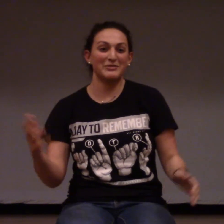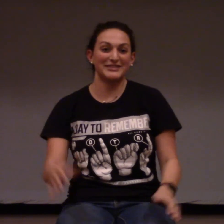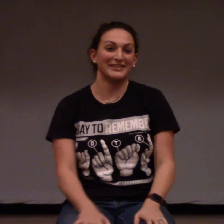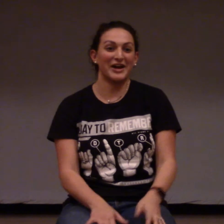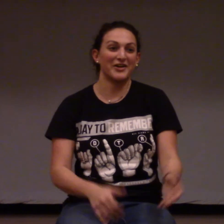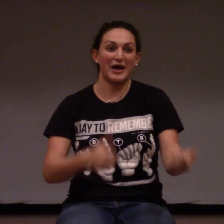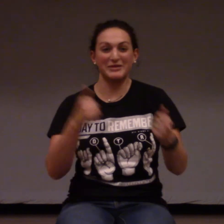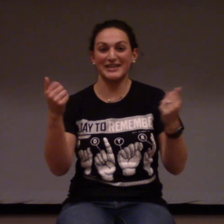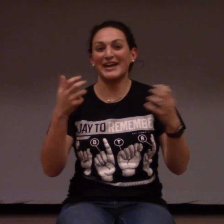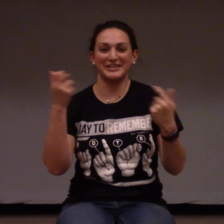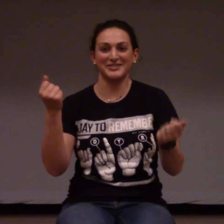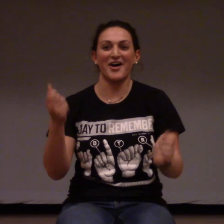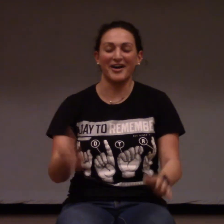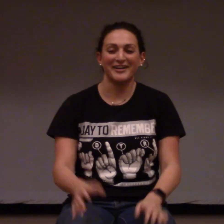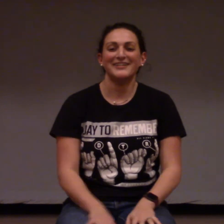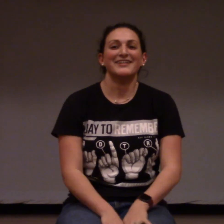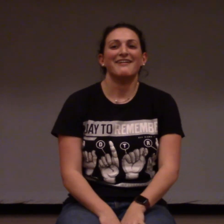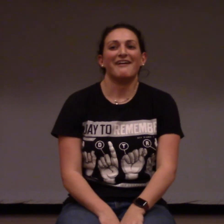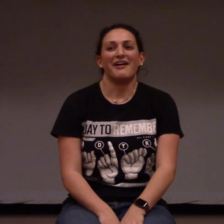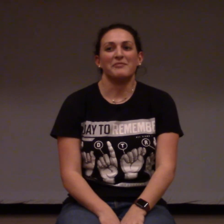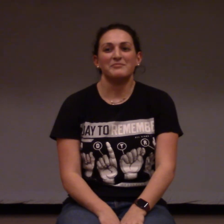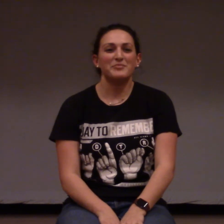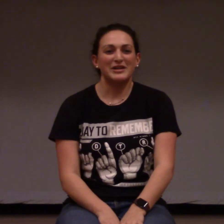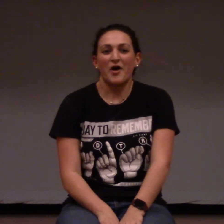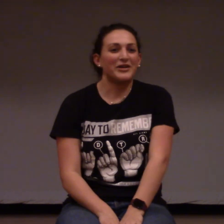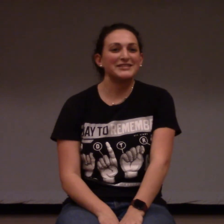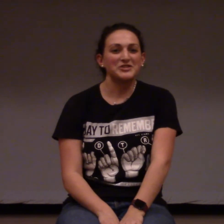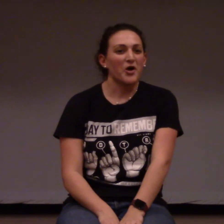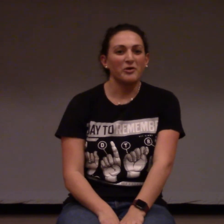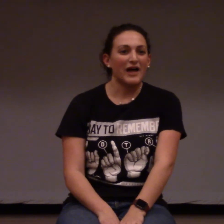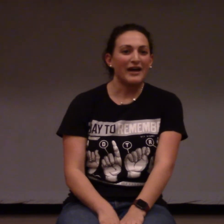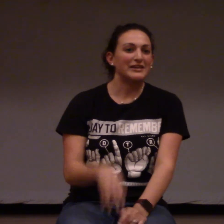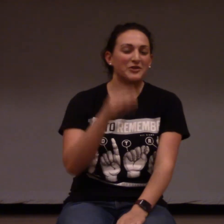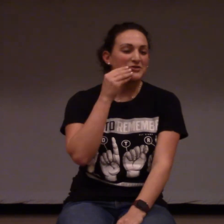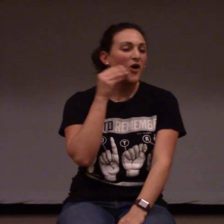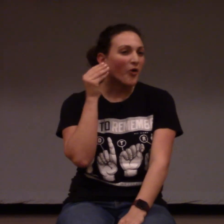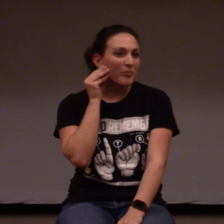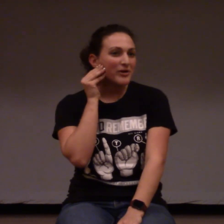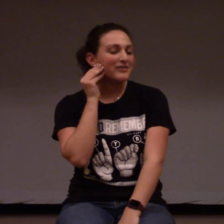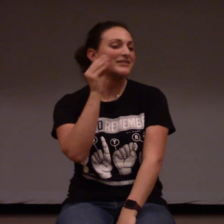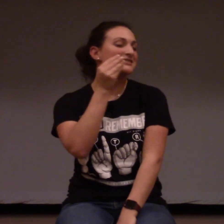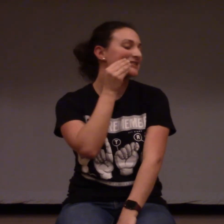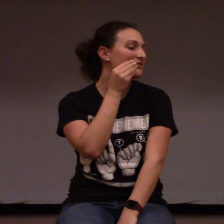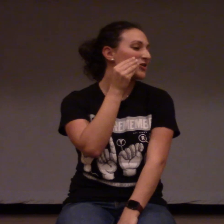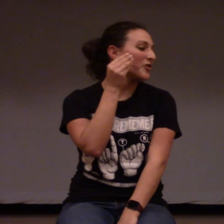sitting there and I'll be signing a song. But no, he doesn't know a lot. He knows home. This is sign for home.